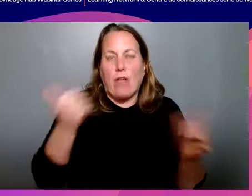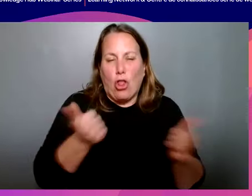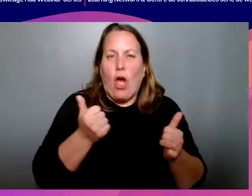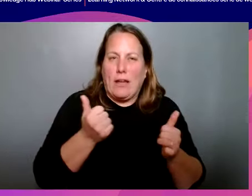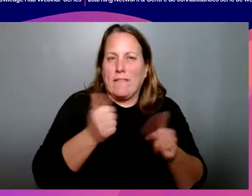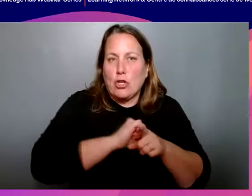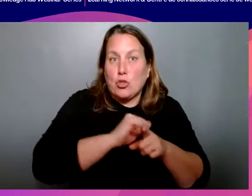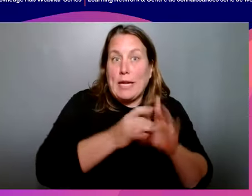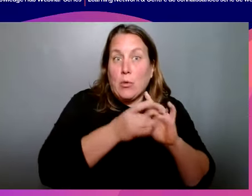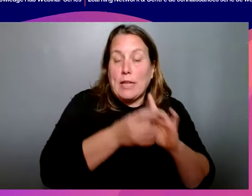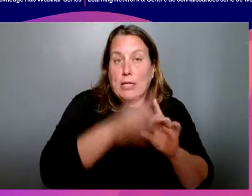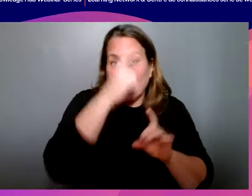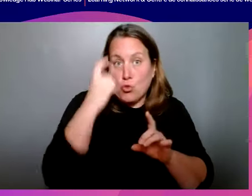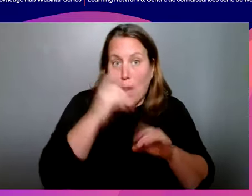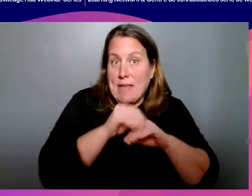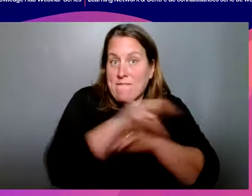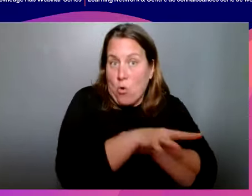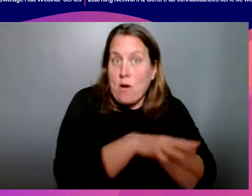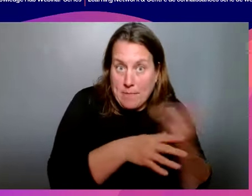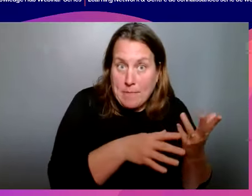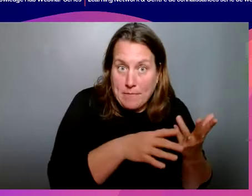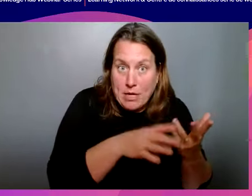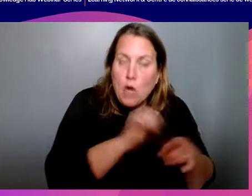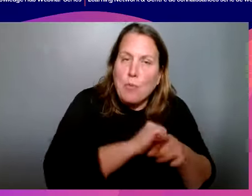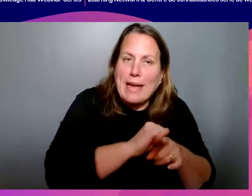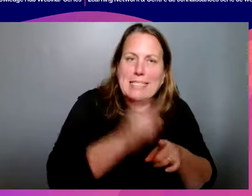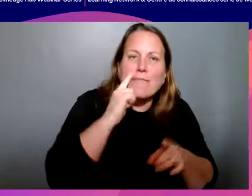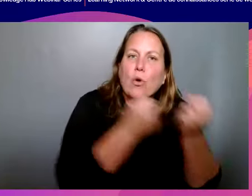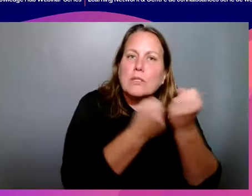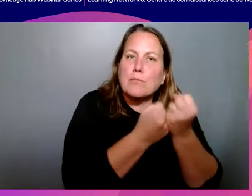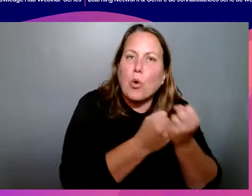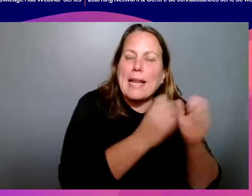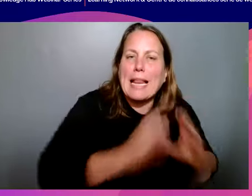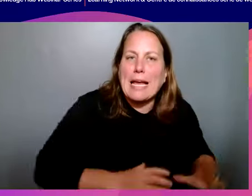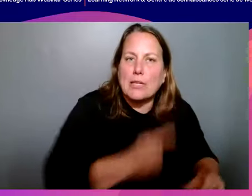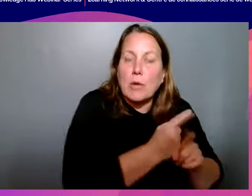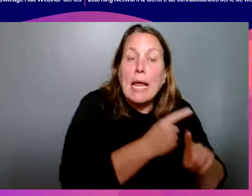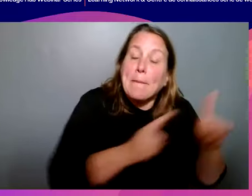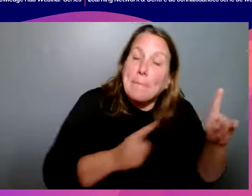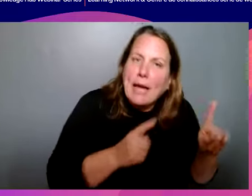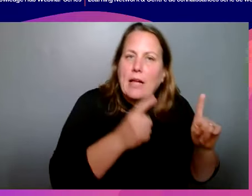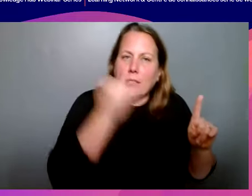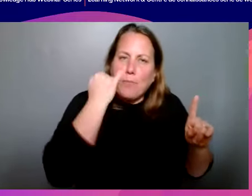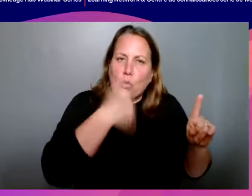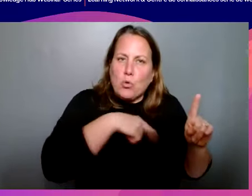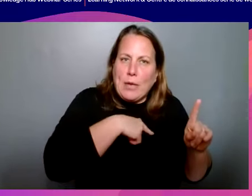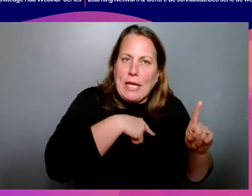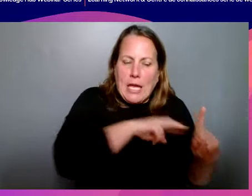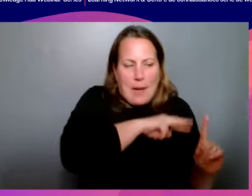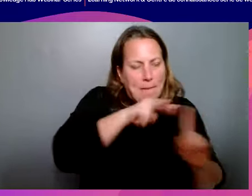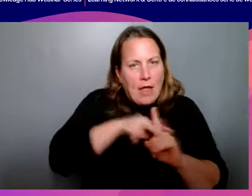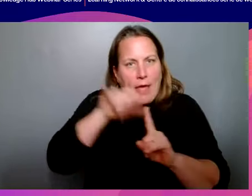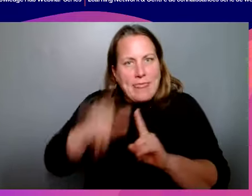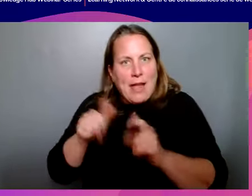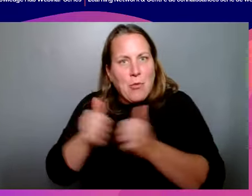trauma-informed practices when supporting clients. But what if we applied these same principles in our relationships with our coworkers